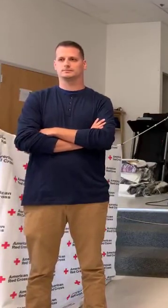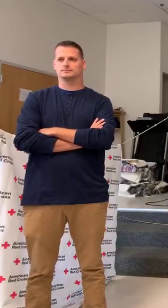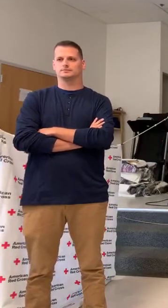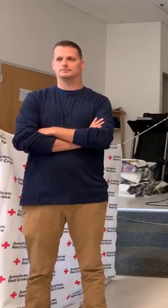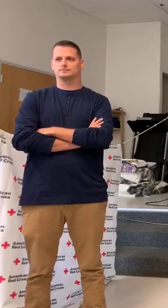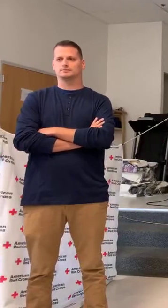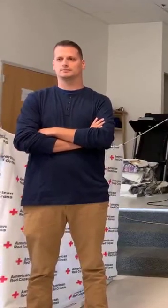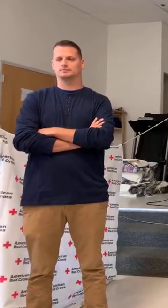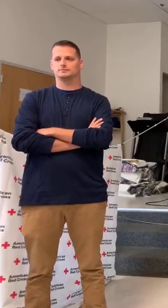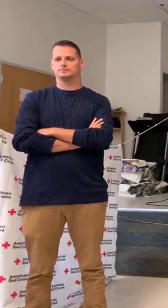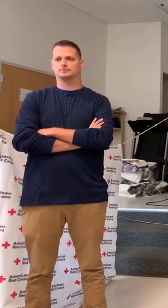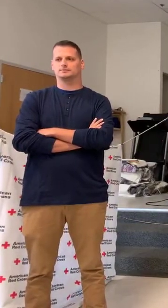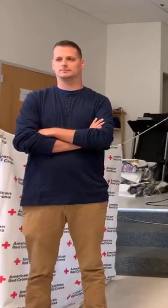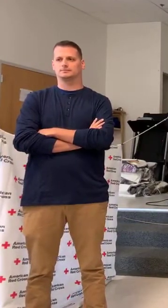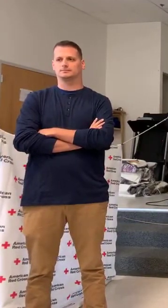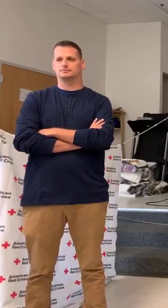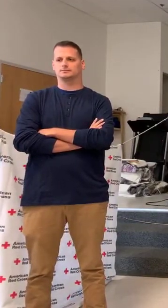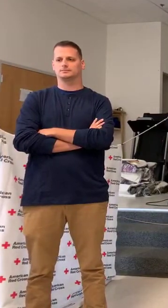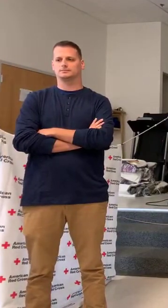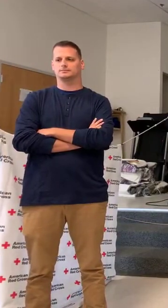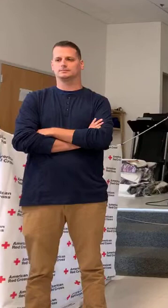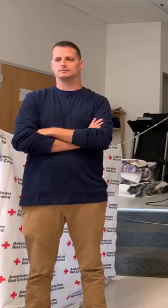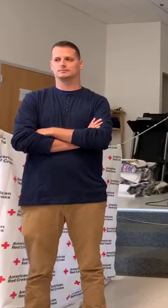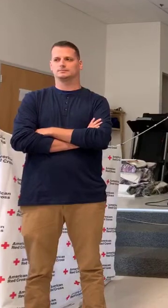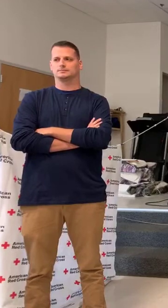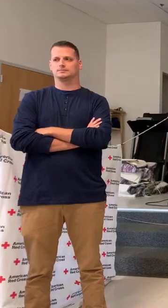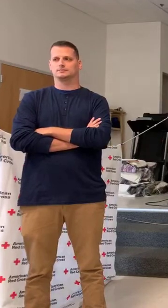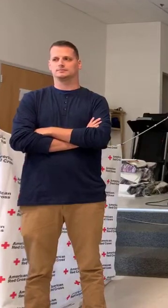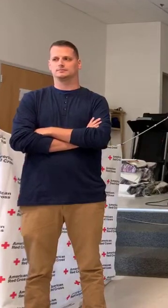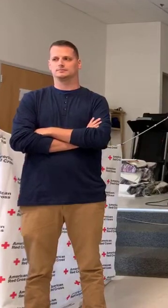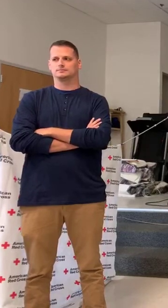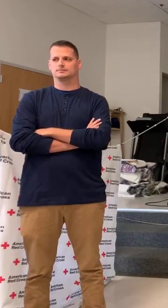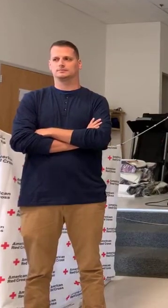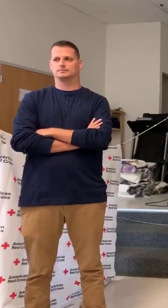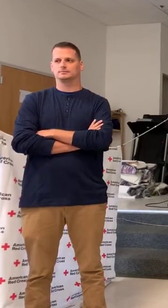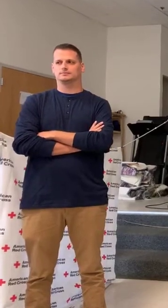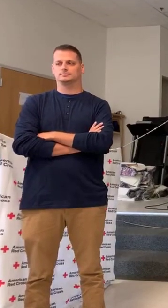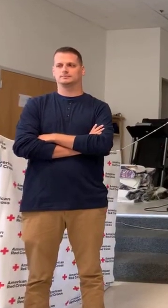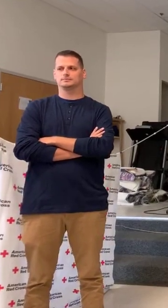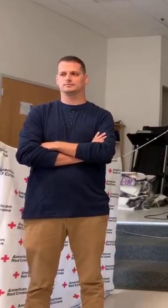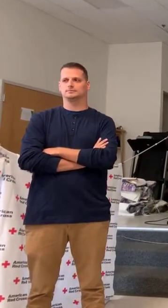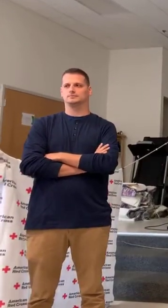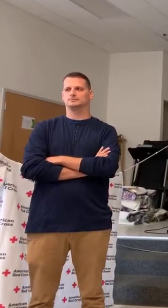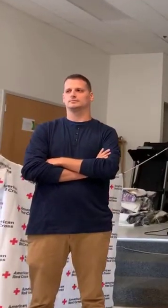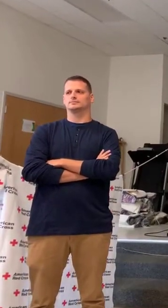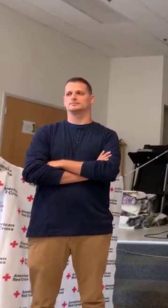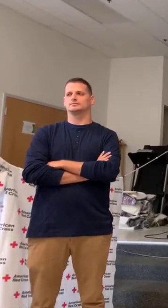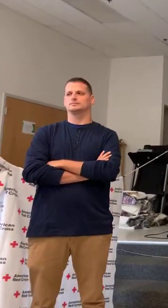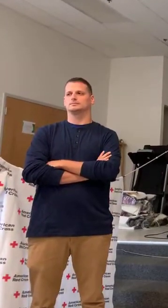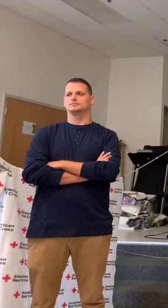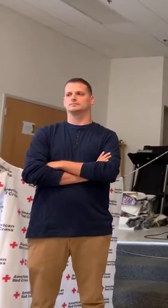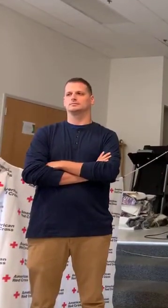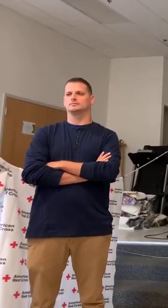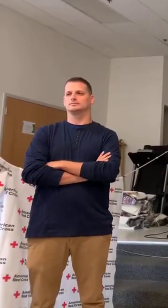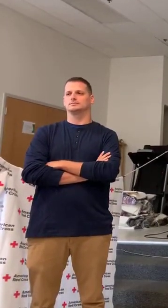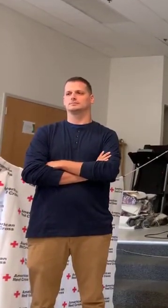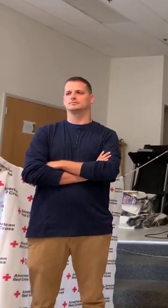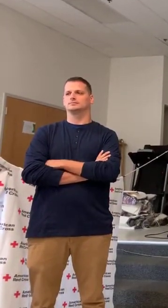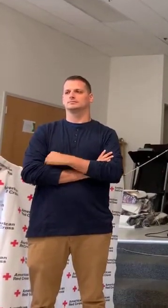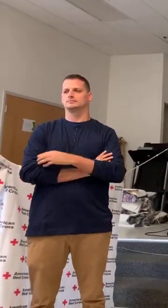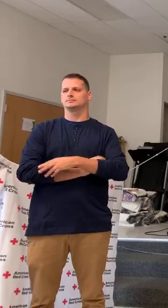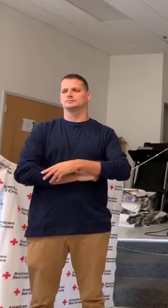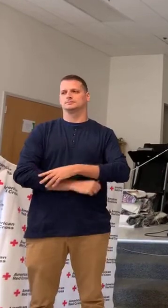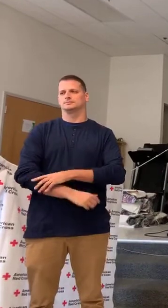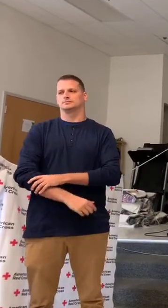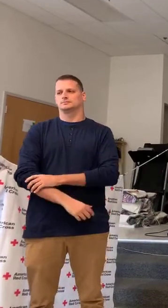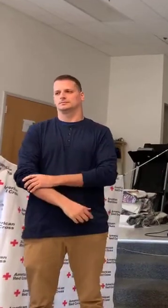Okay, everybody, it's a few minutes after 10. We do have an online audience here joining us, and we do want to keep the day going because